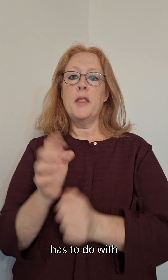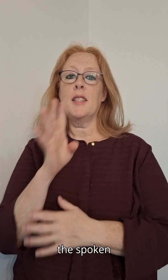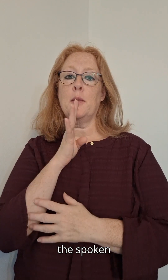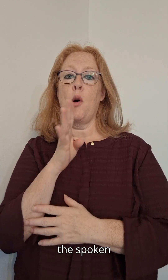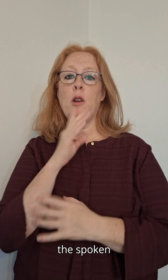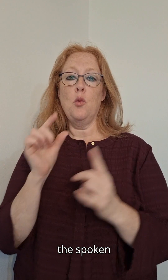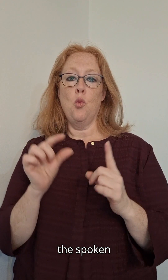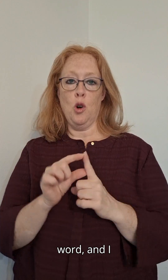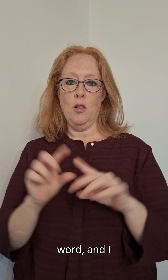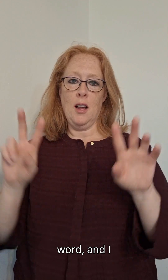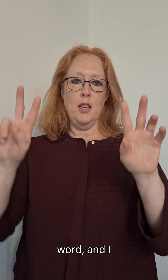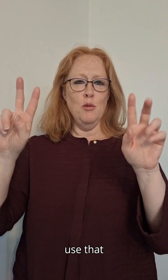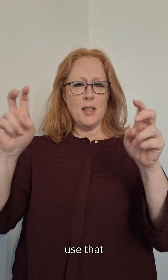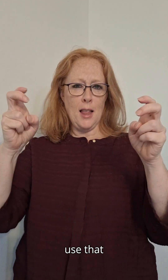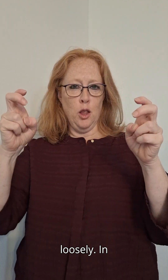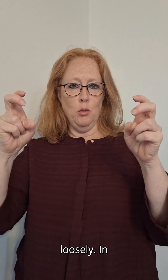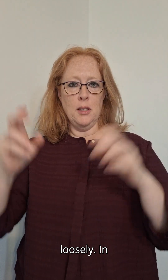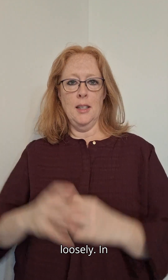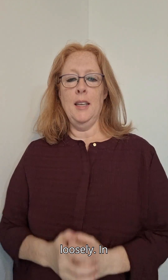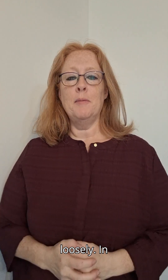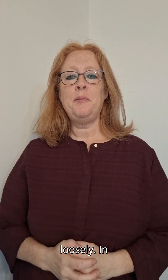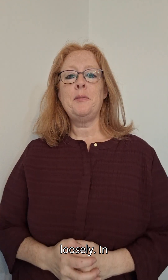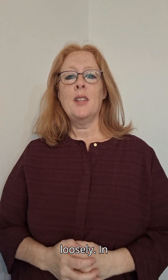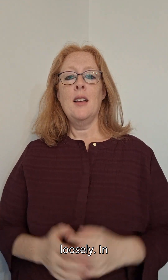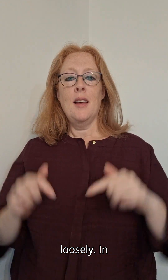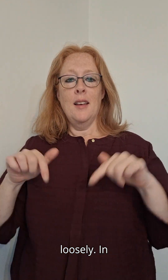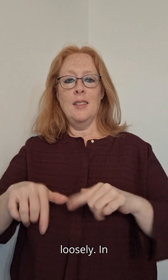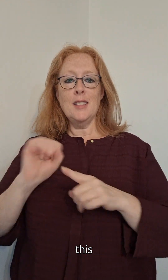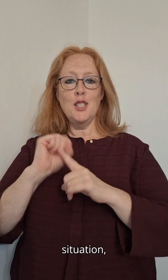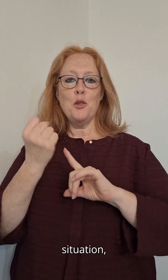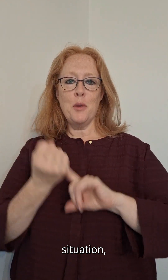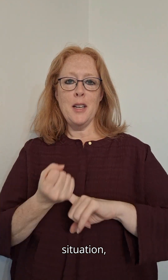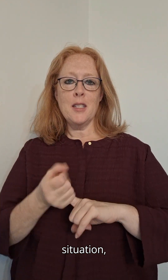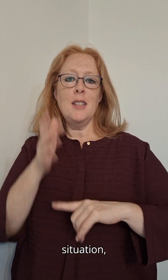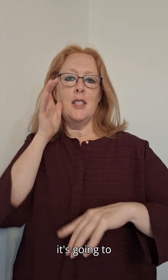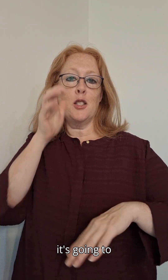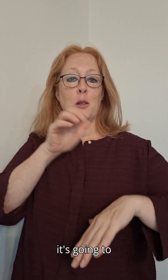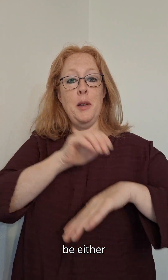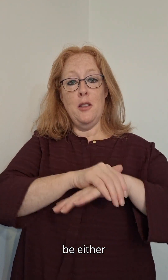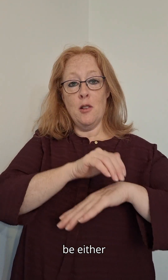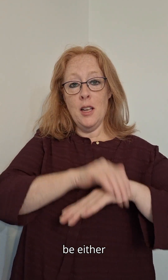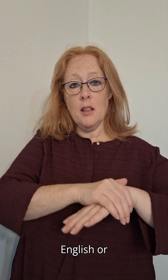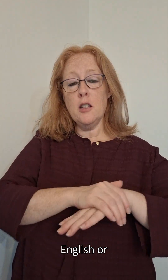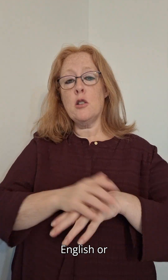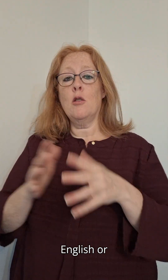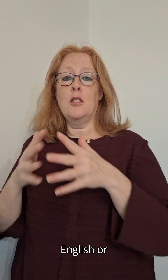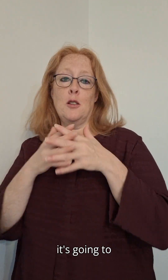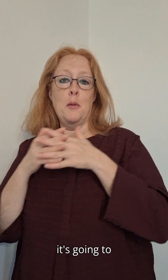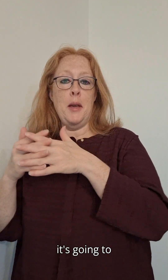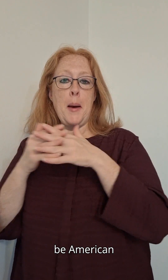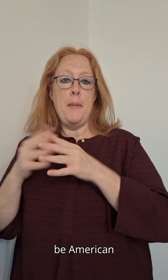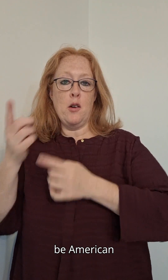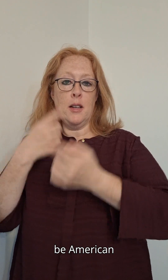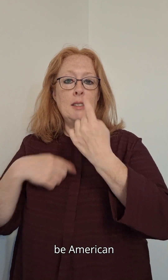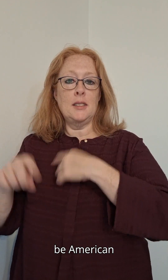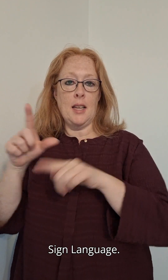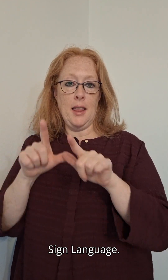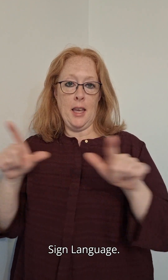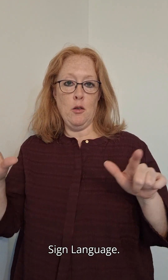the spoken word, and I use that loosely. In this situation, it's going to be either English or it's going to be American Sign